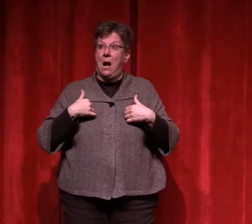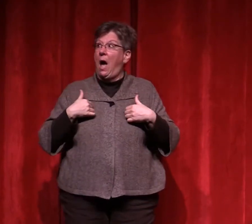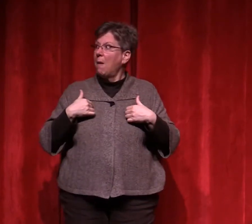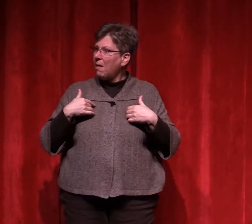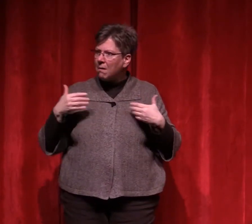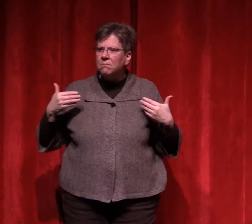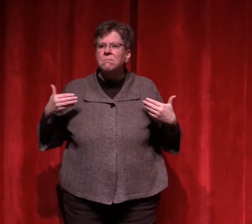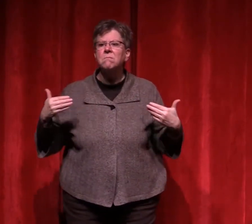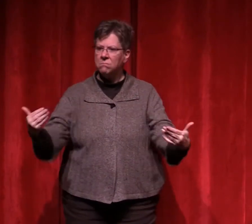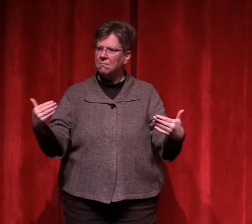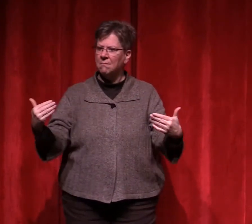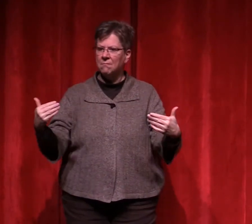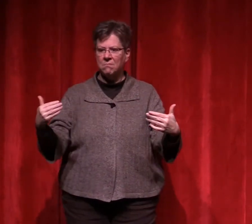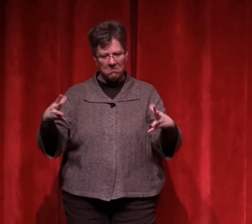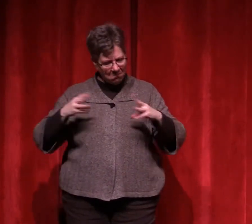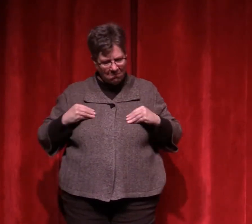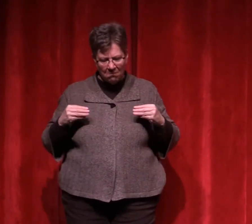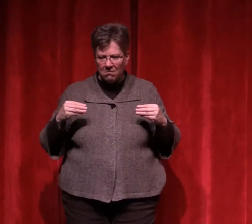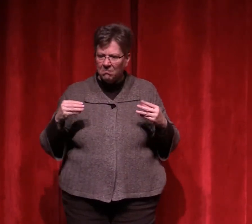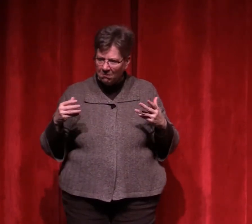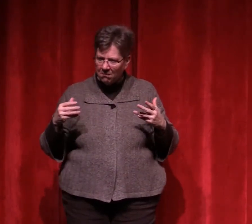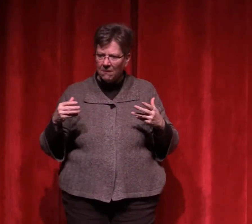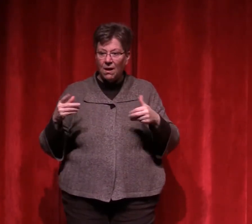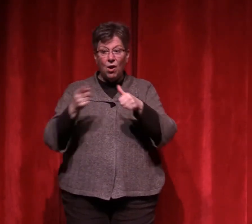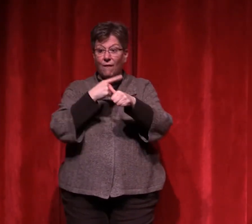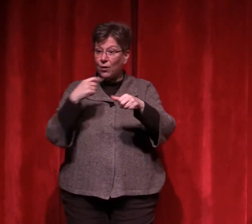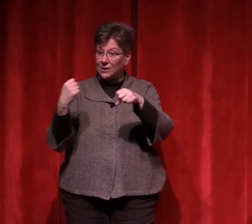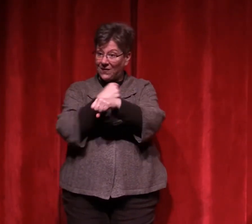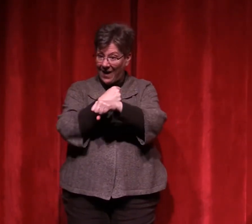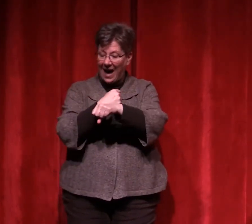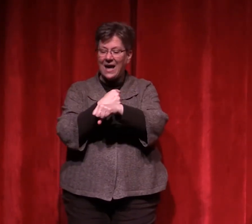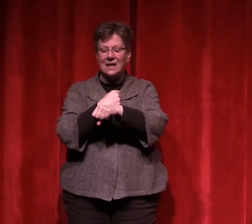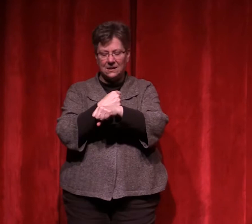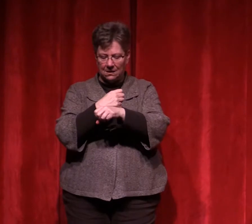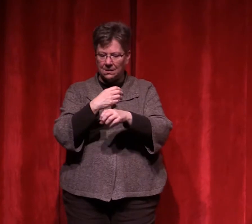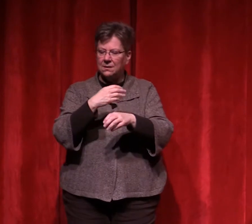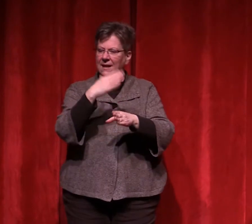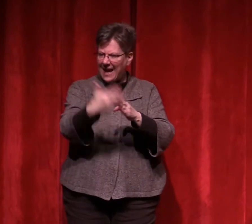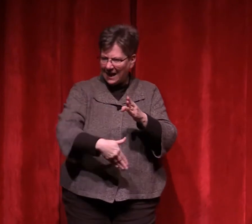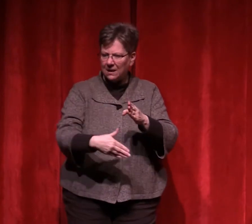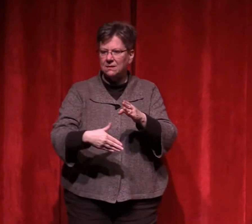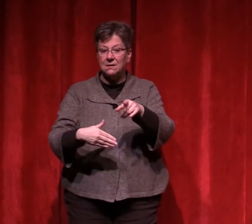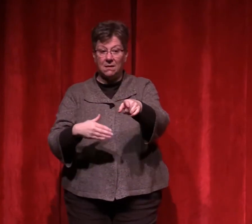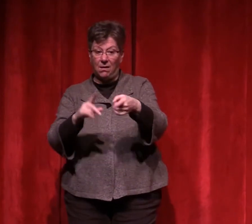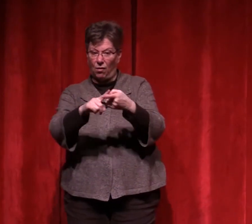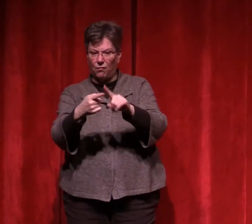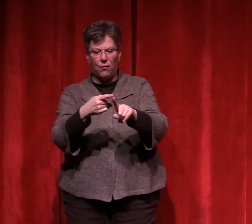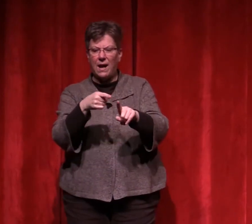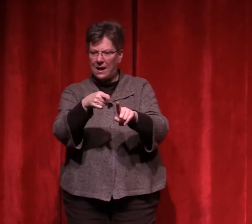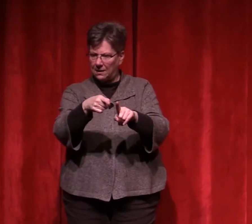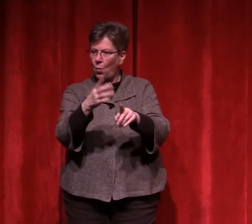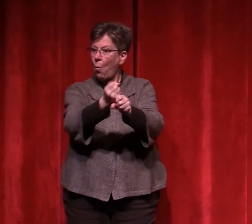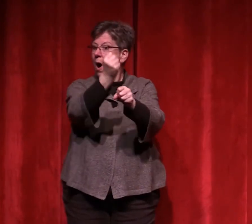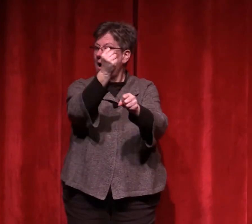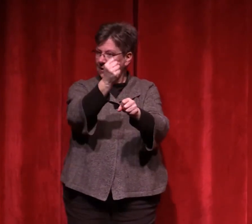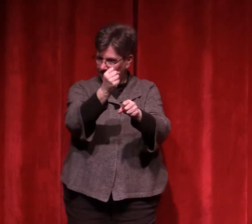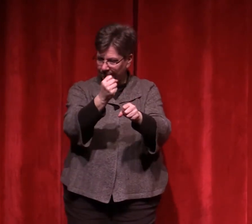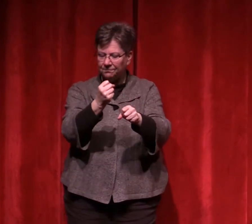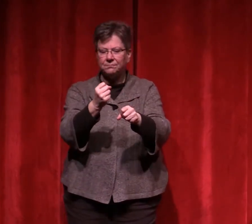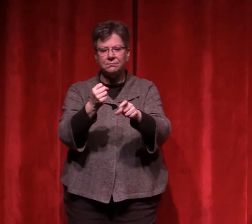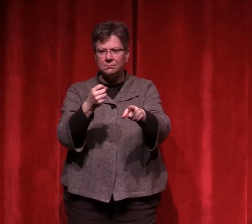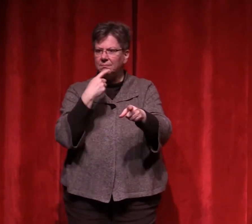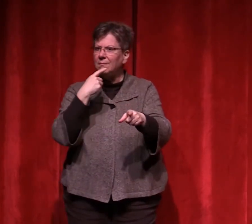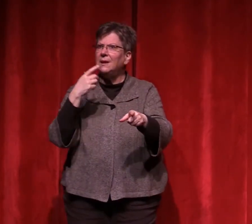let's do this, you know. And my first fight ends, my buddy comes out, he's all busted up, but he won. He was like, oh, dude, that